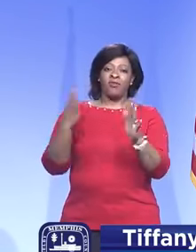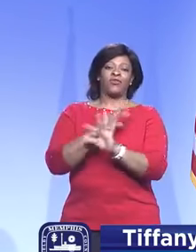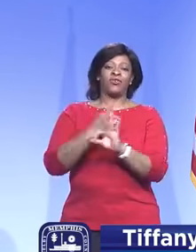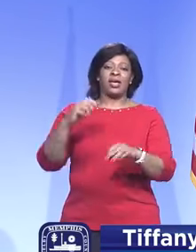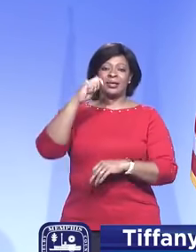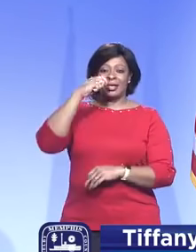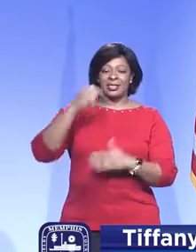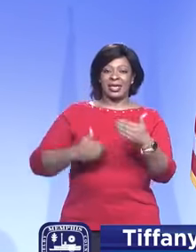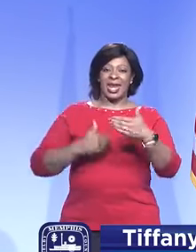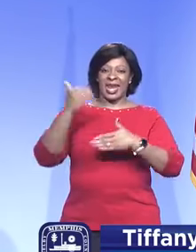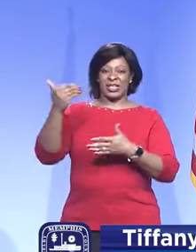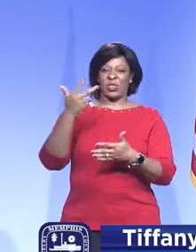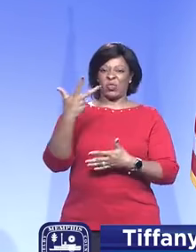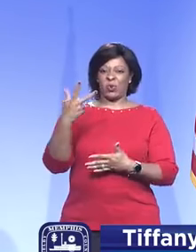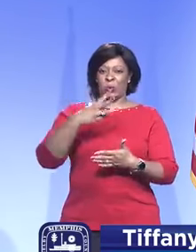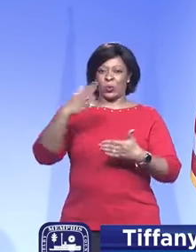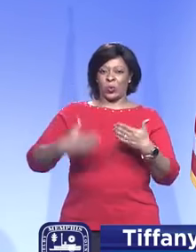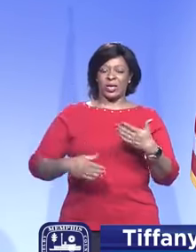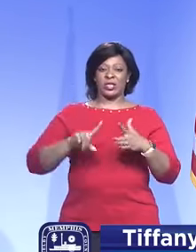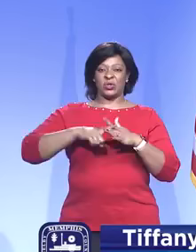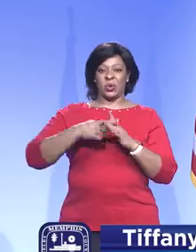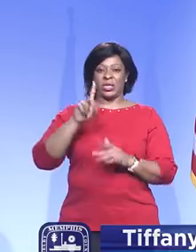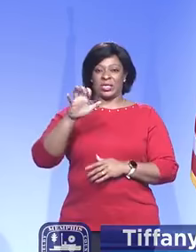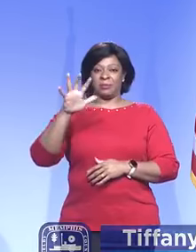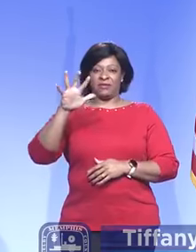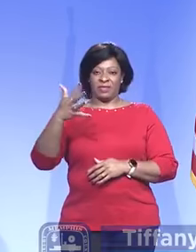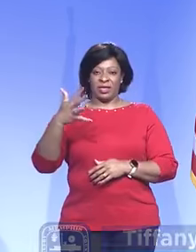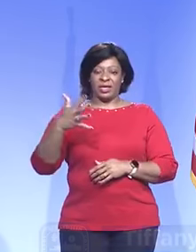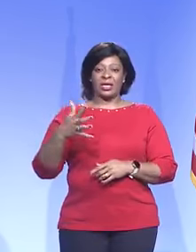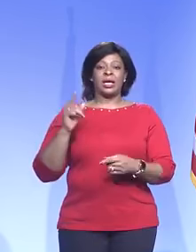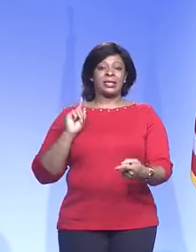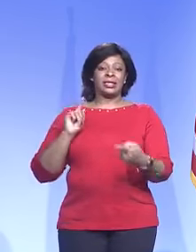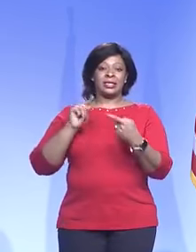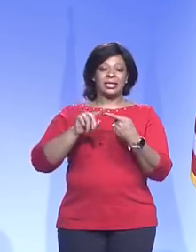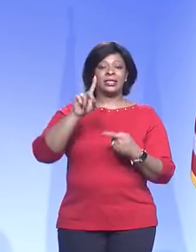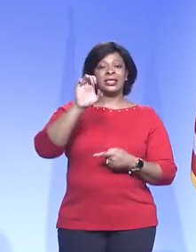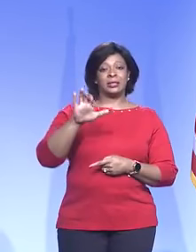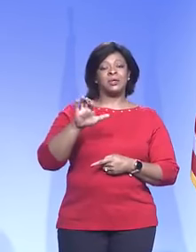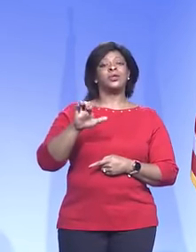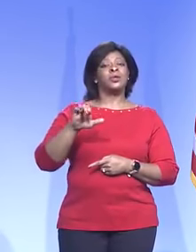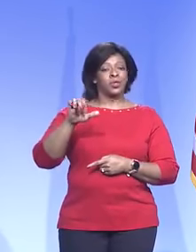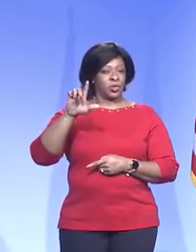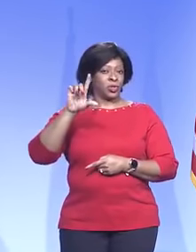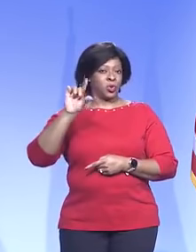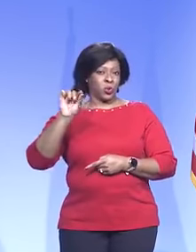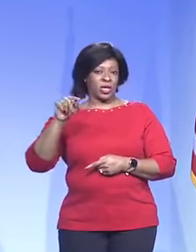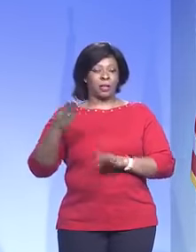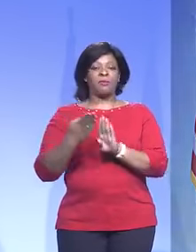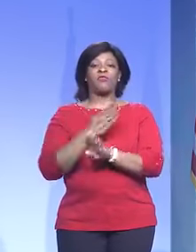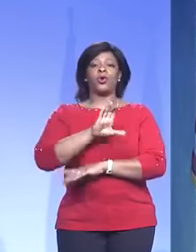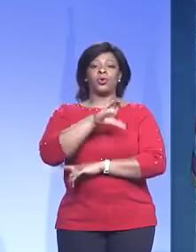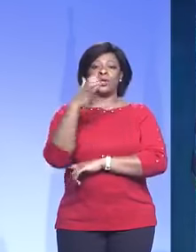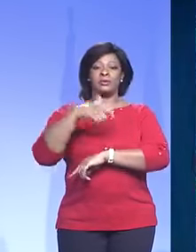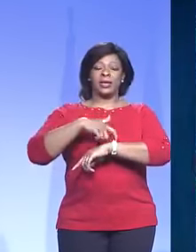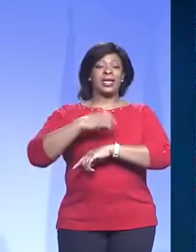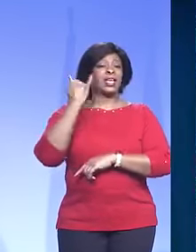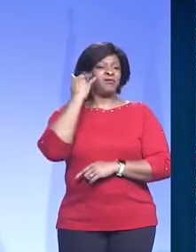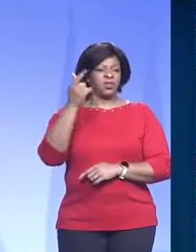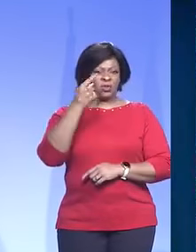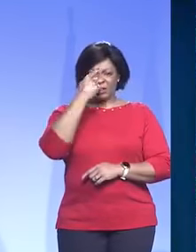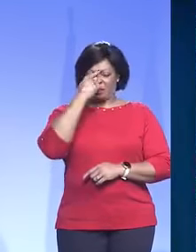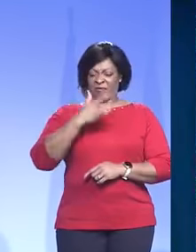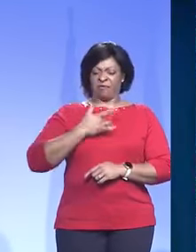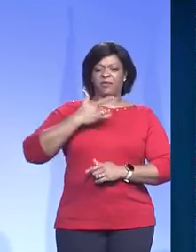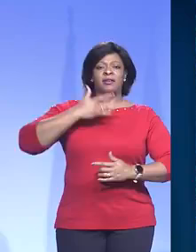testing for the next 3 weekends, starting December 5th until December 20th before Christmas. If you think you are